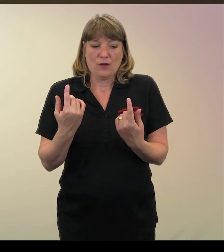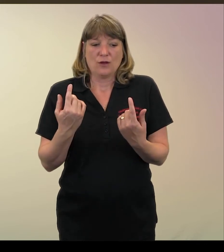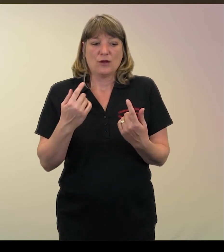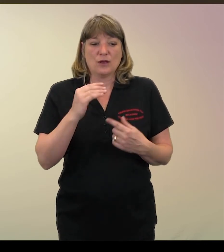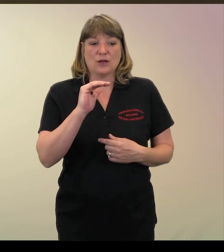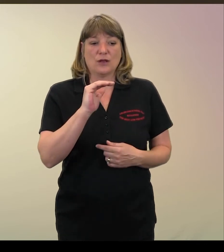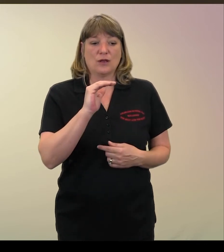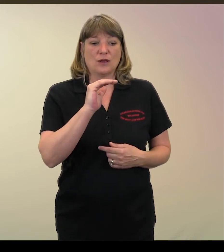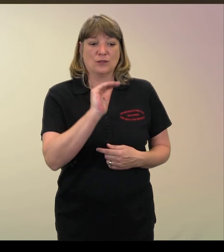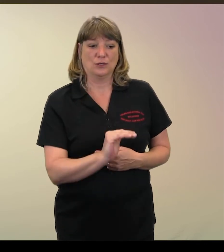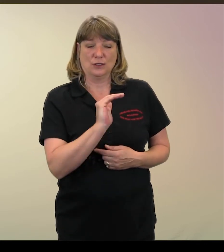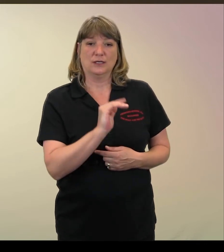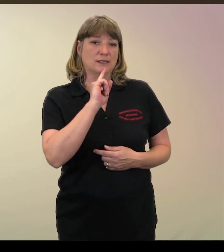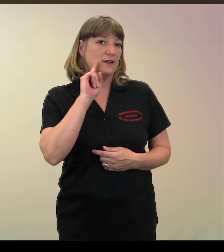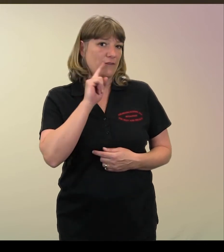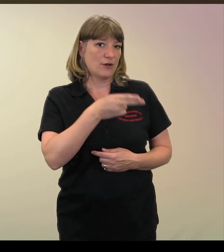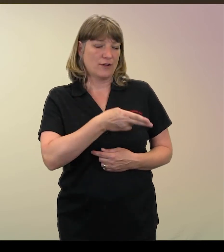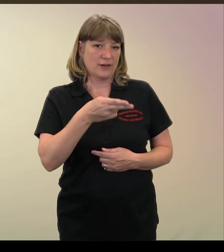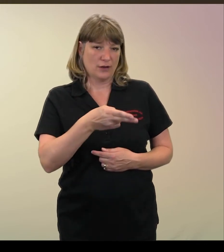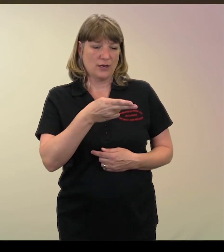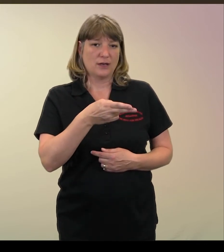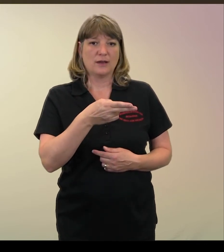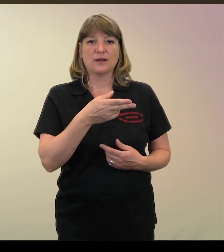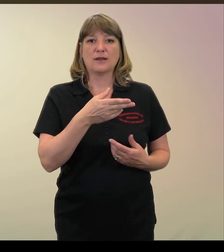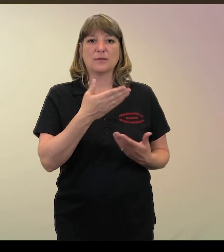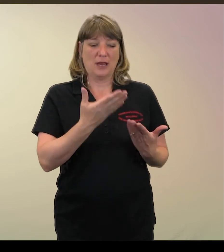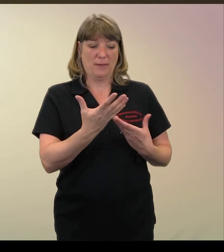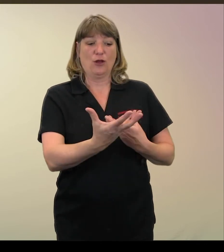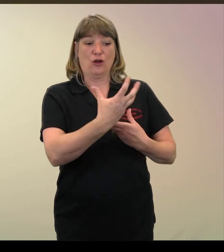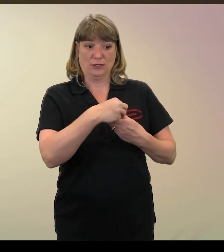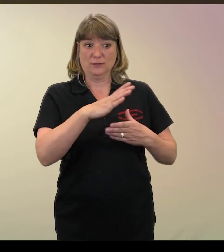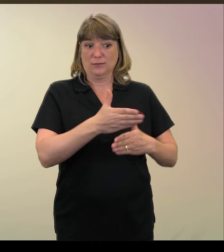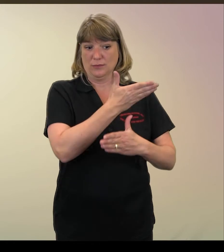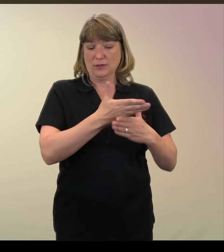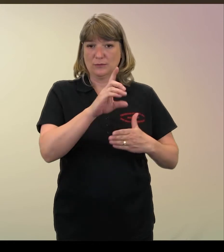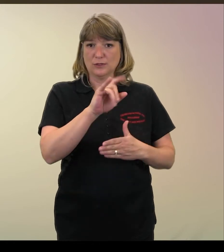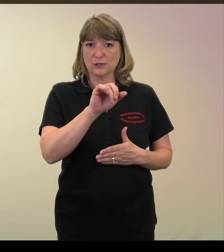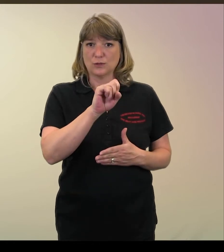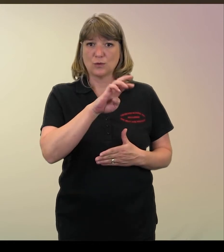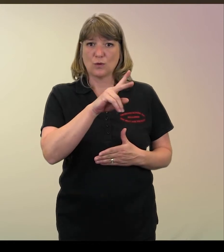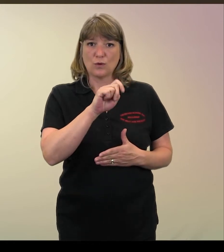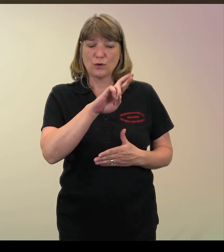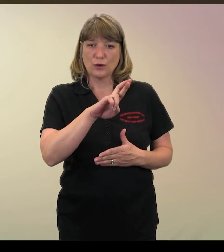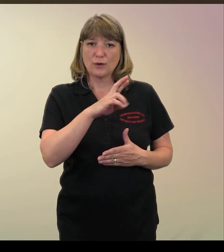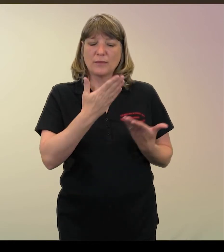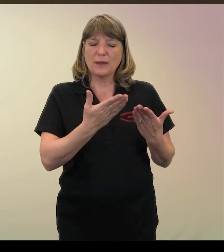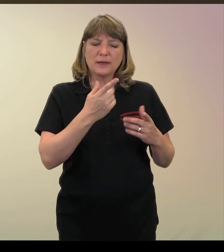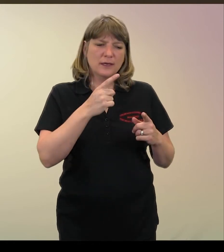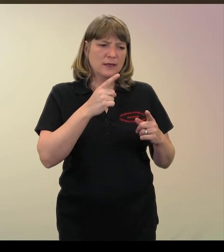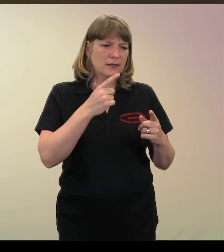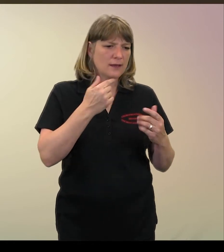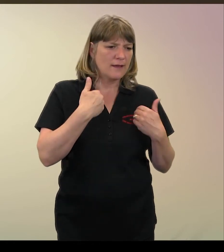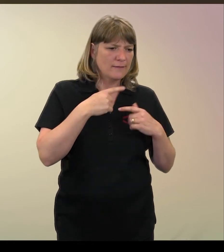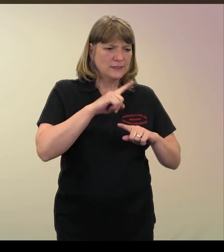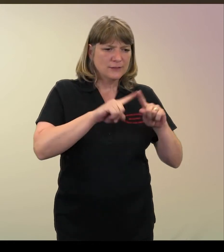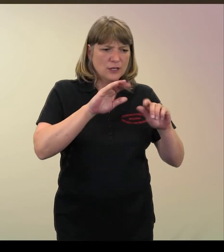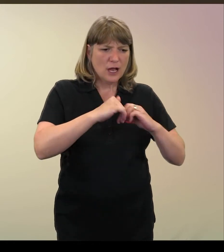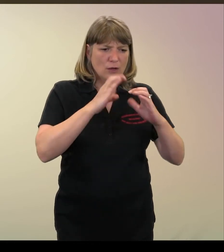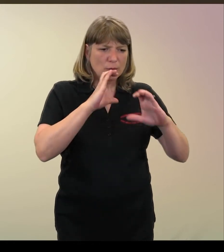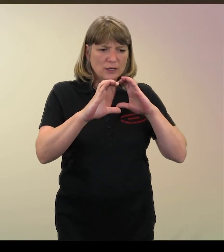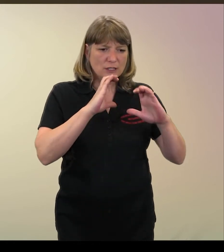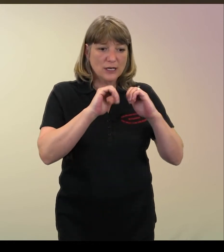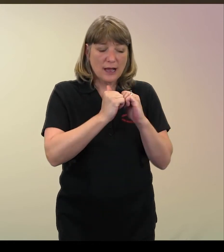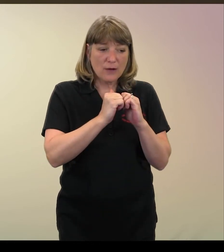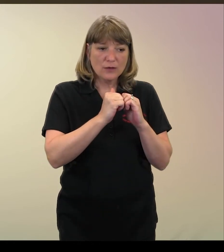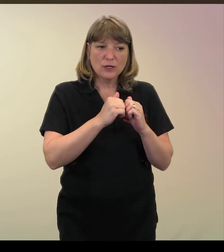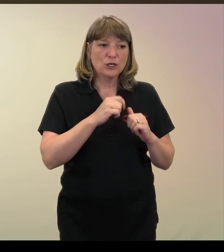point, that children who are deaf and hard of hearing who might have an autism spectrum disorder sometimes have differences in how